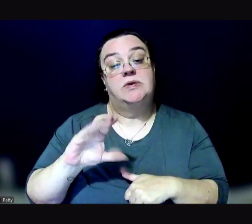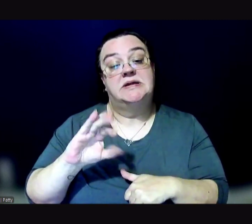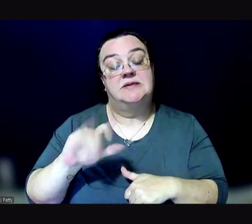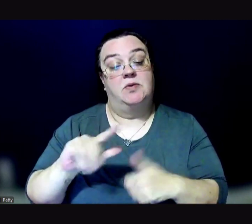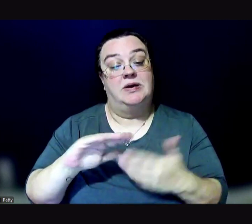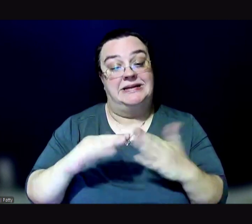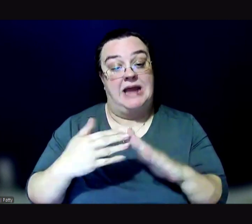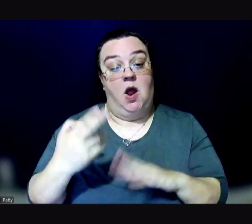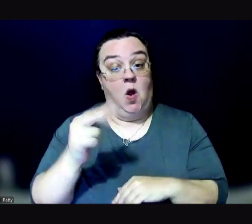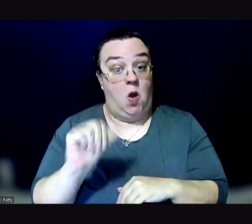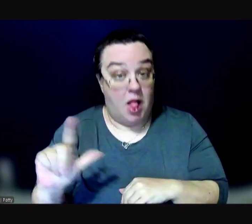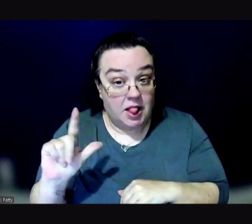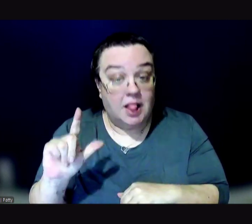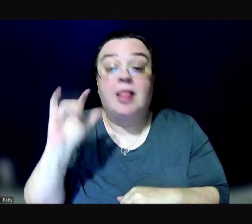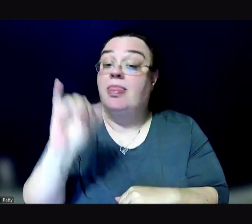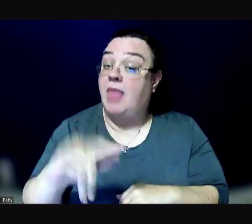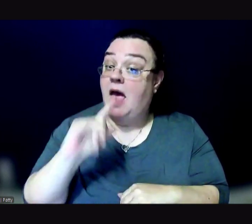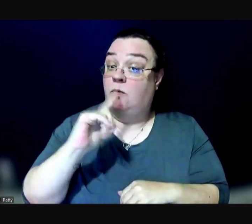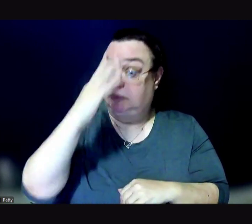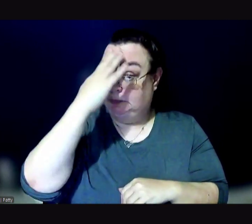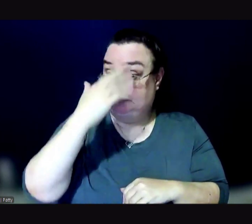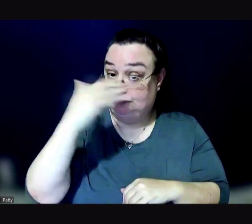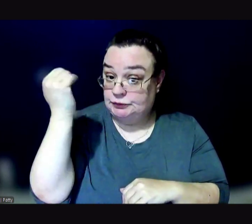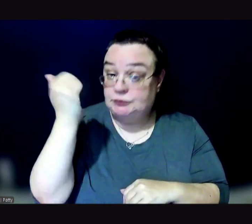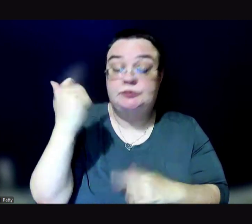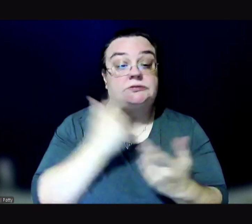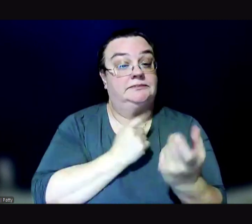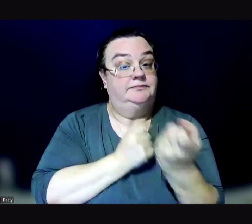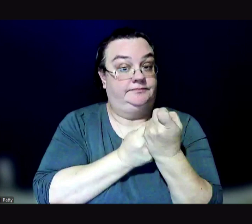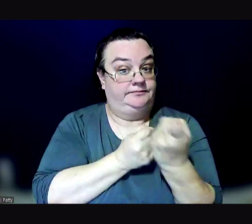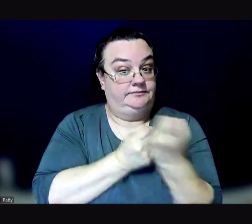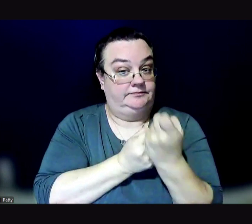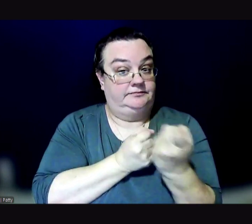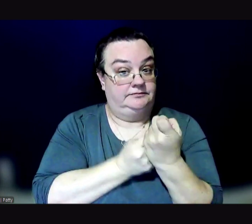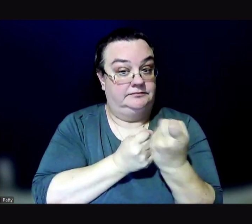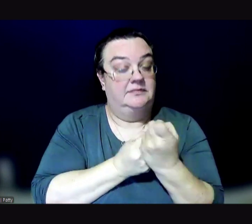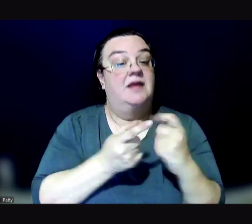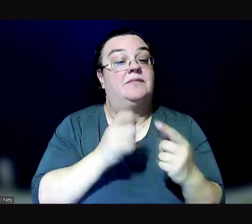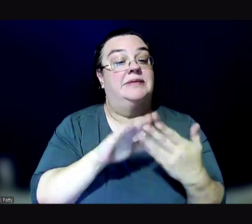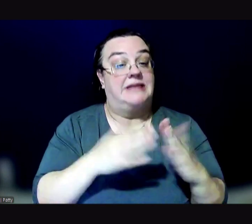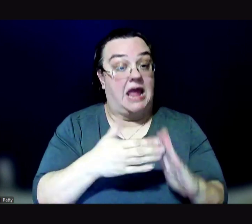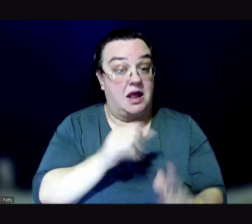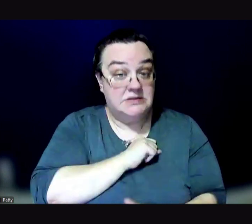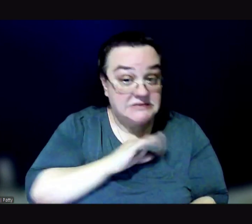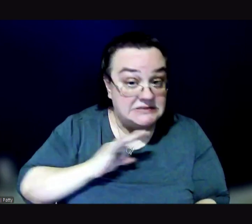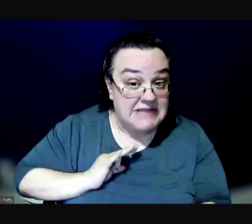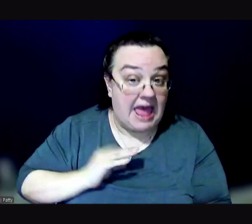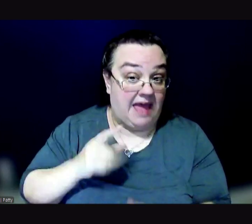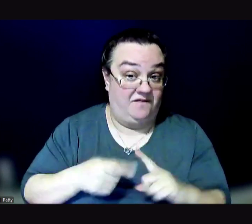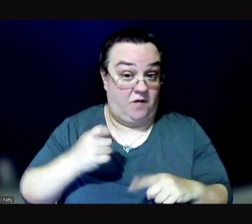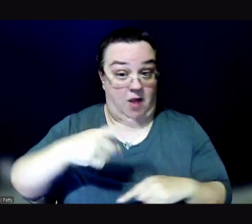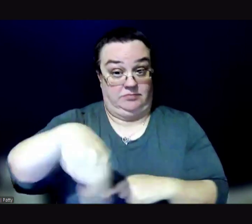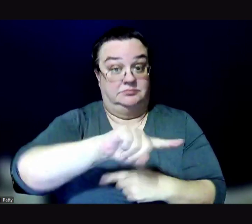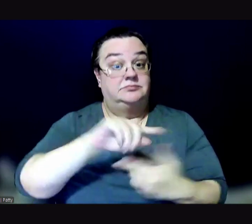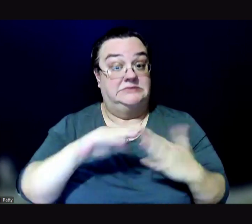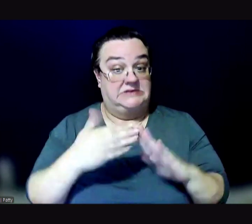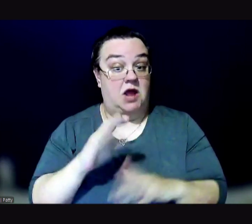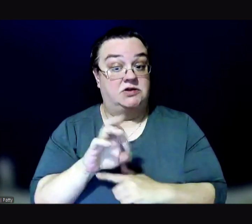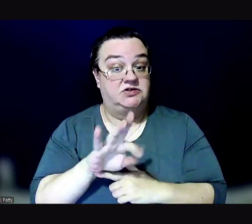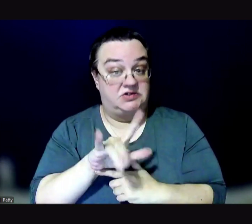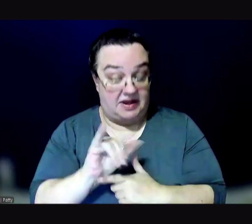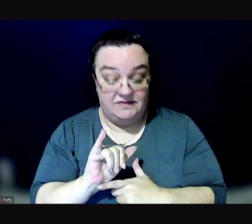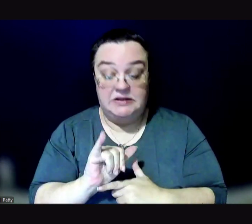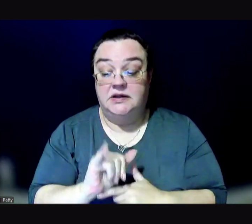was due to the advocacy of town staff from the town of Cheverly. We took